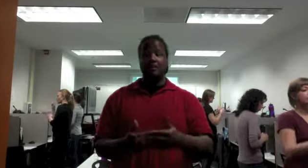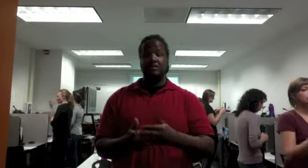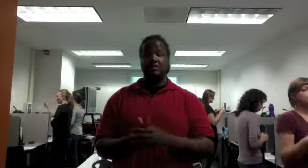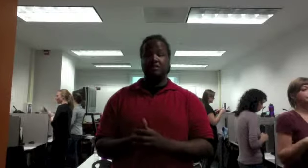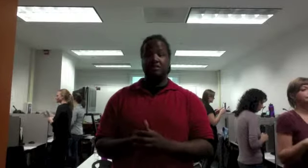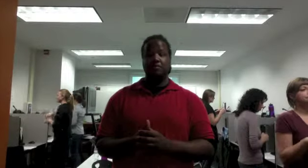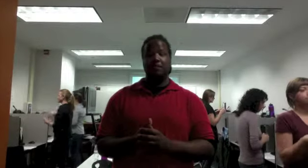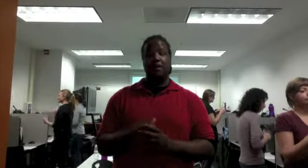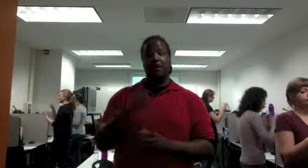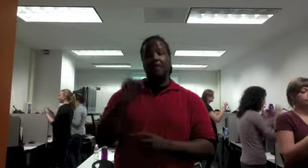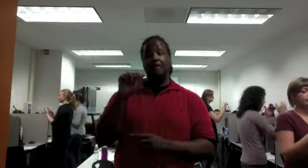Next one.